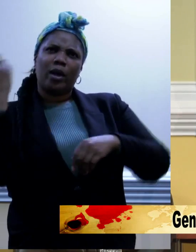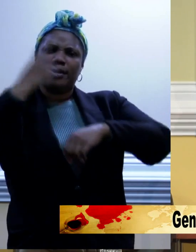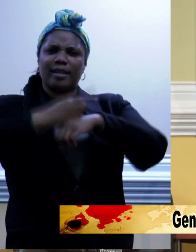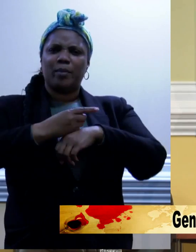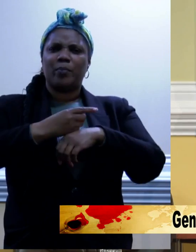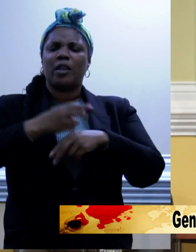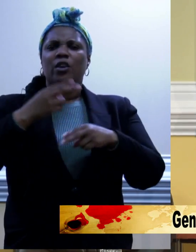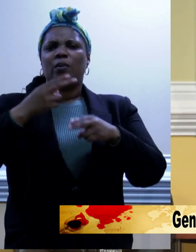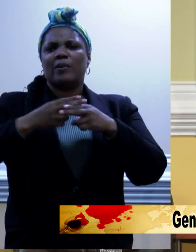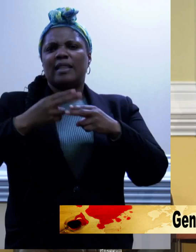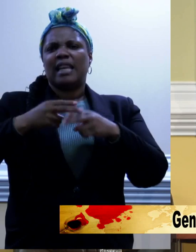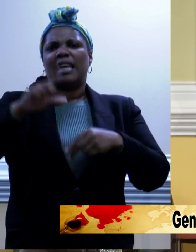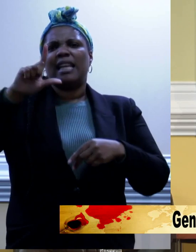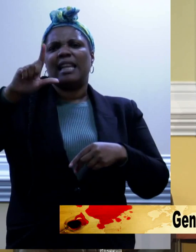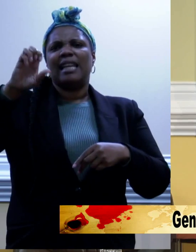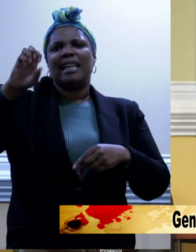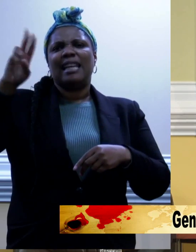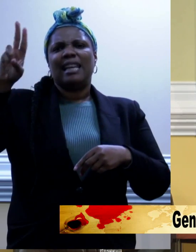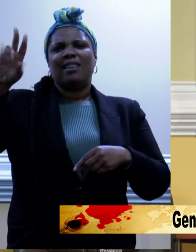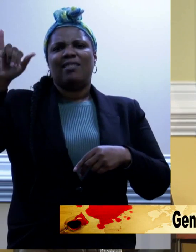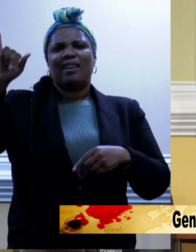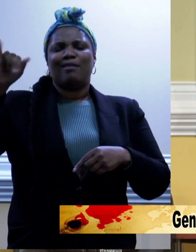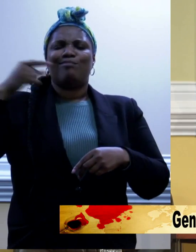That he took notes and left with a